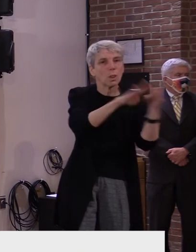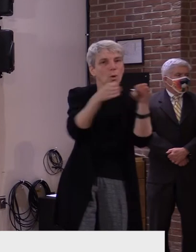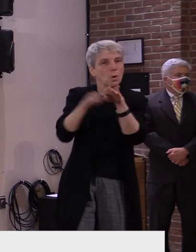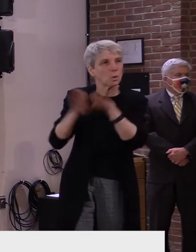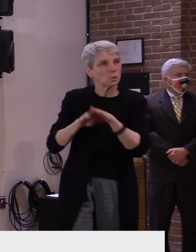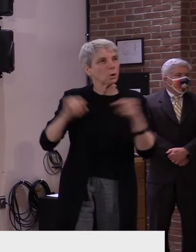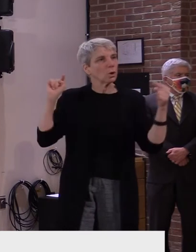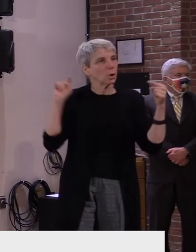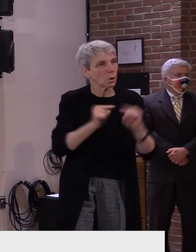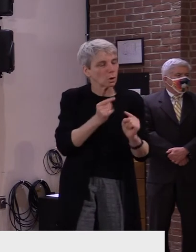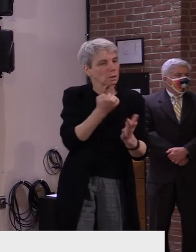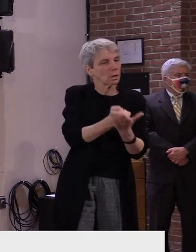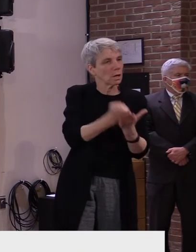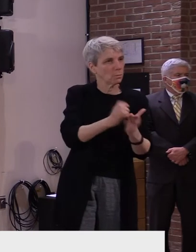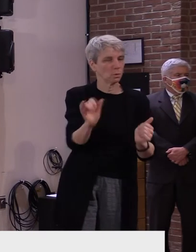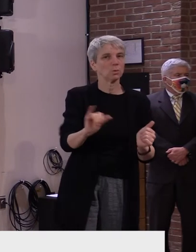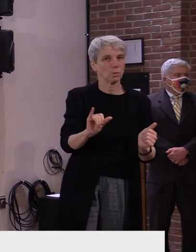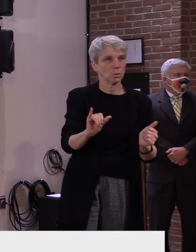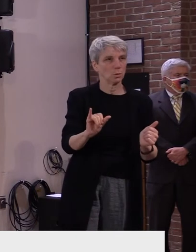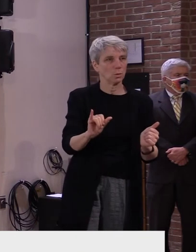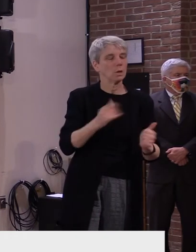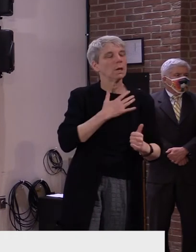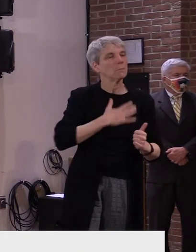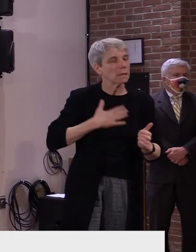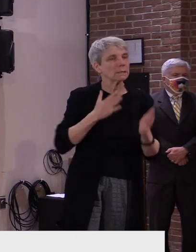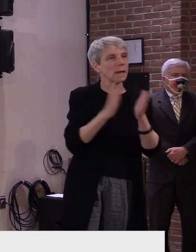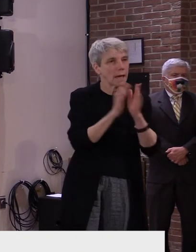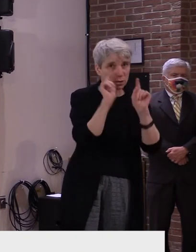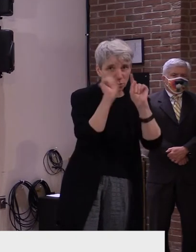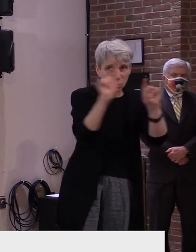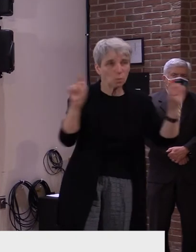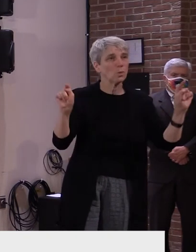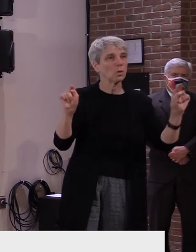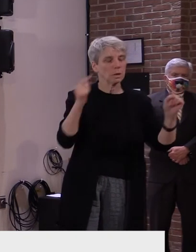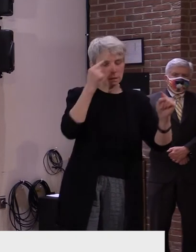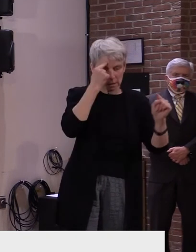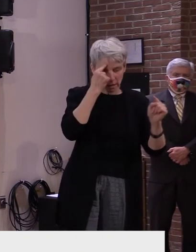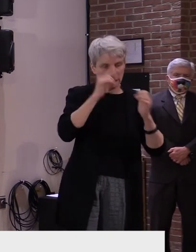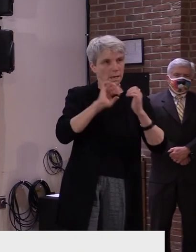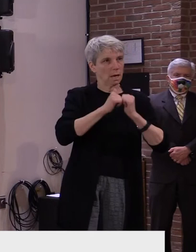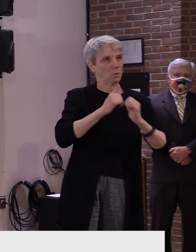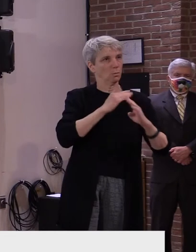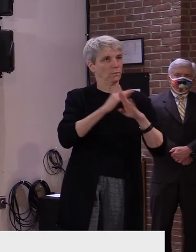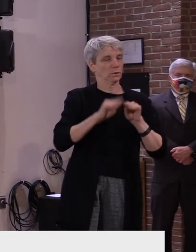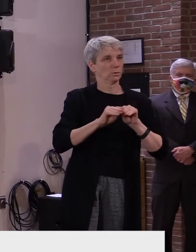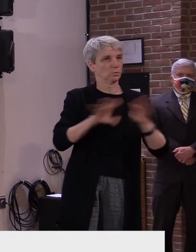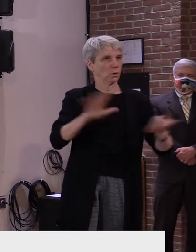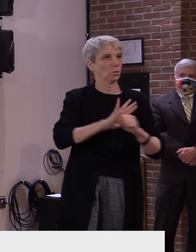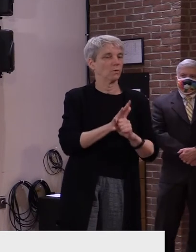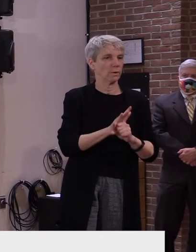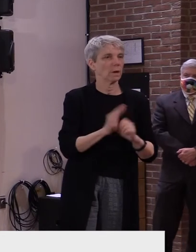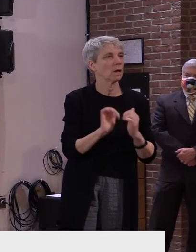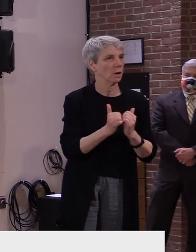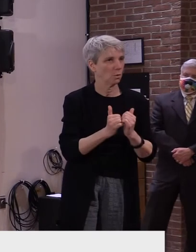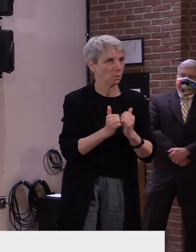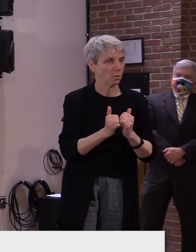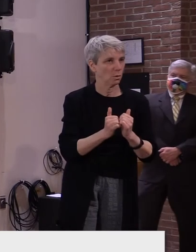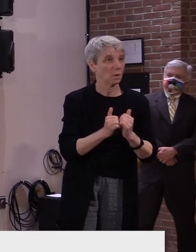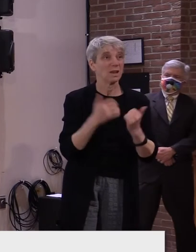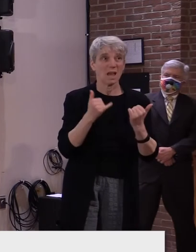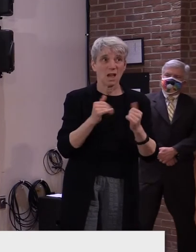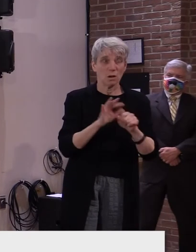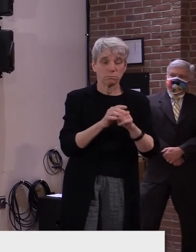to think about what you can do to help us stop the growing wave of infections is starting to lead to more hospitalizations